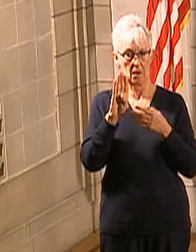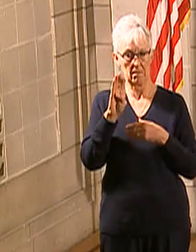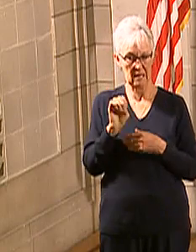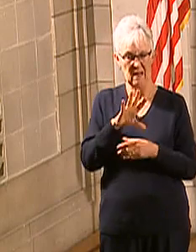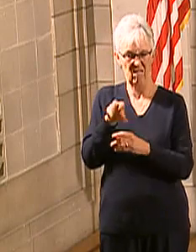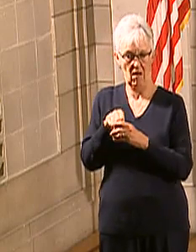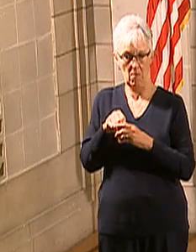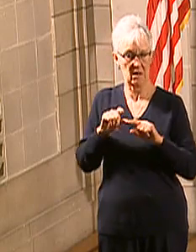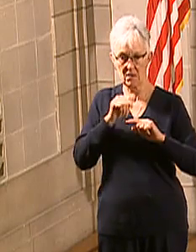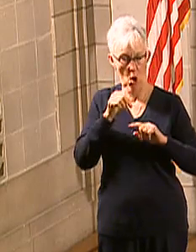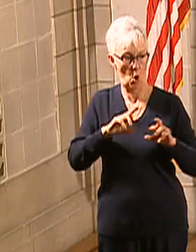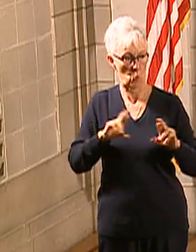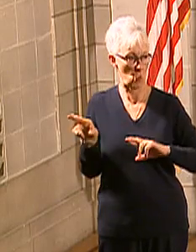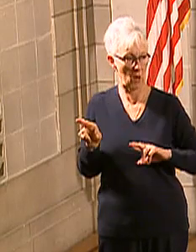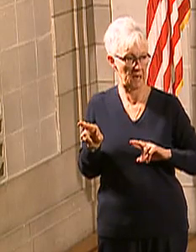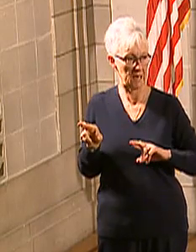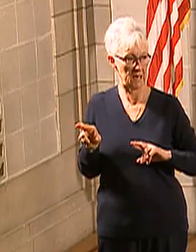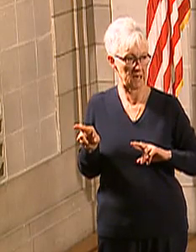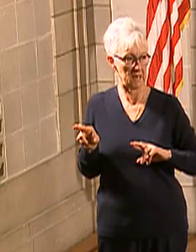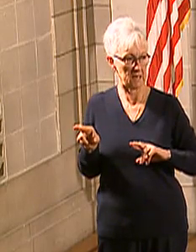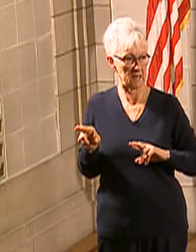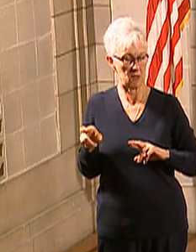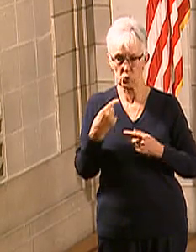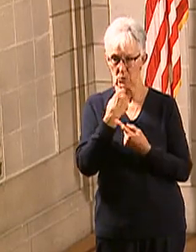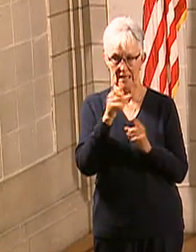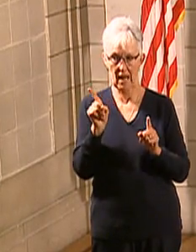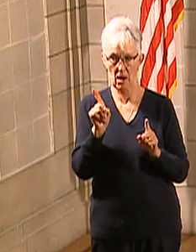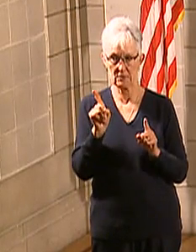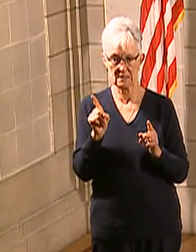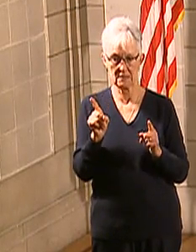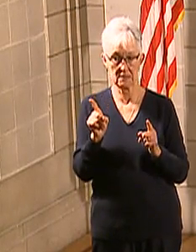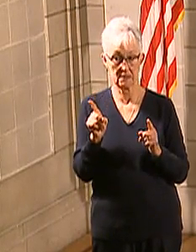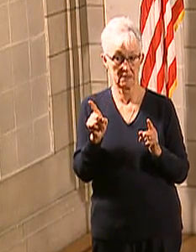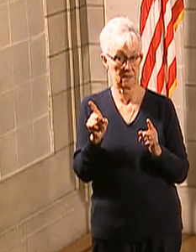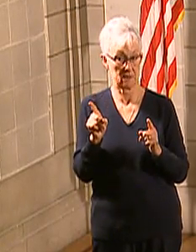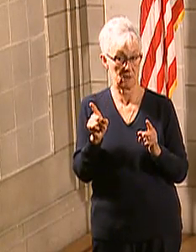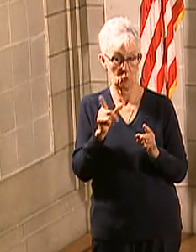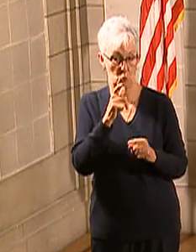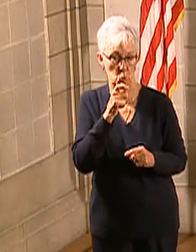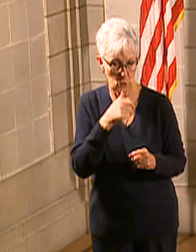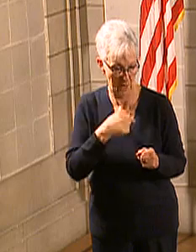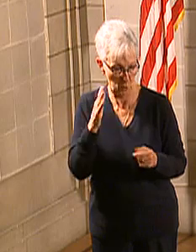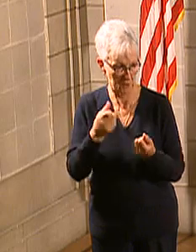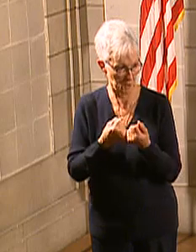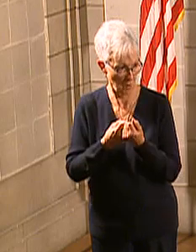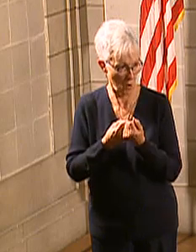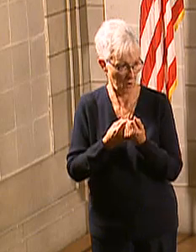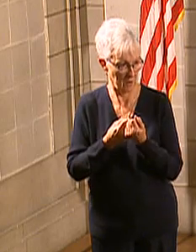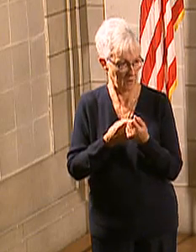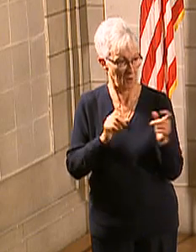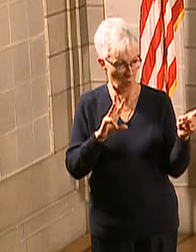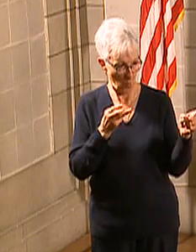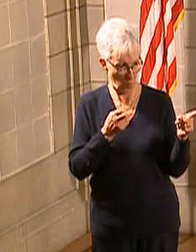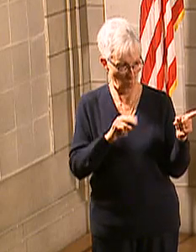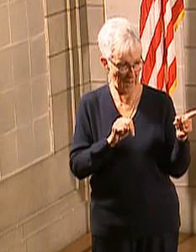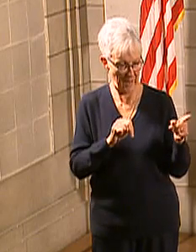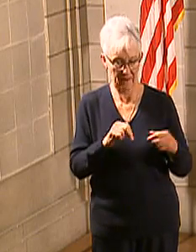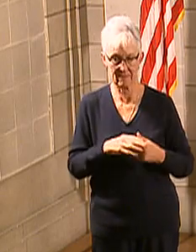time. And what would be that time? And now he's asking, what will be that time? And I'll let you know when I'm ready.